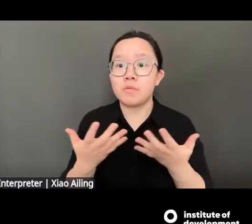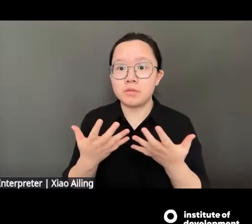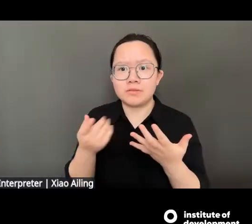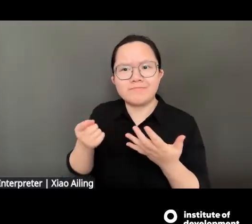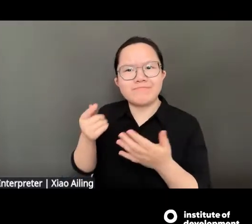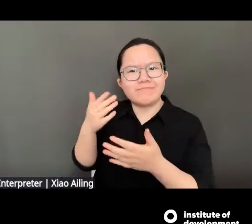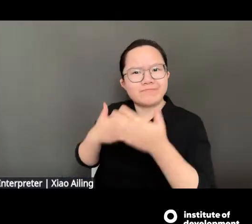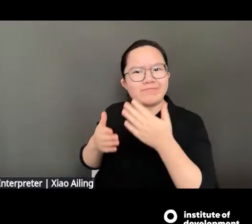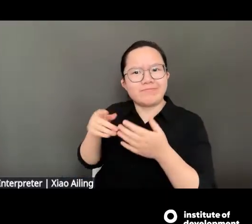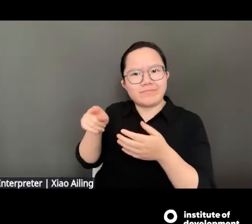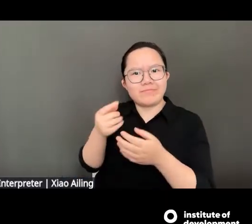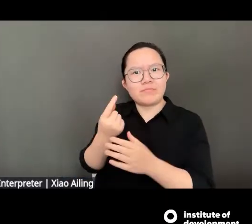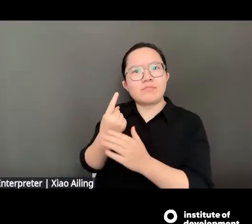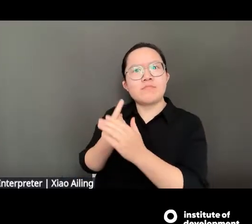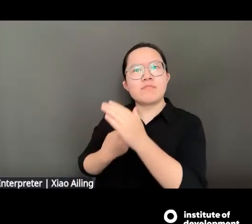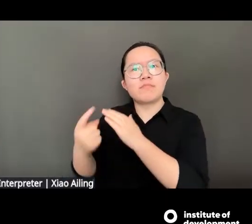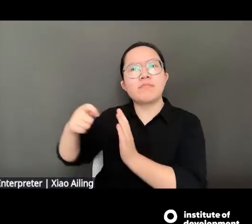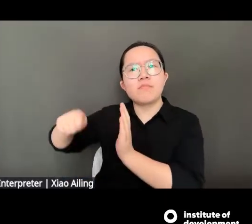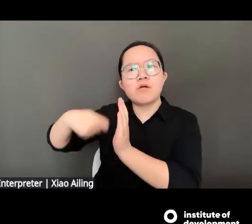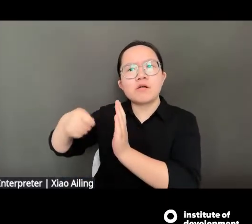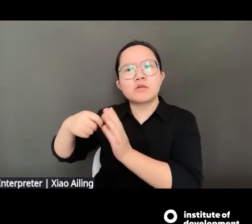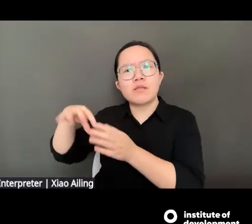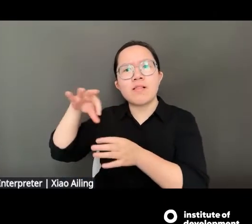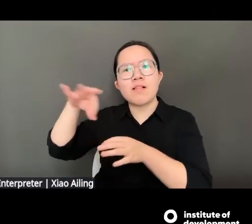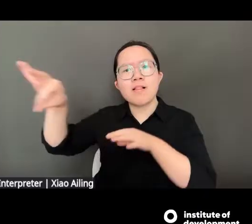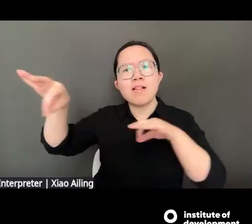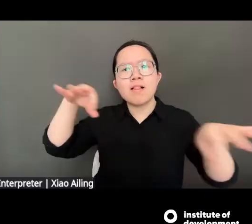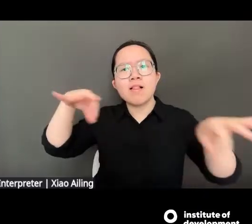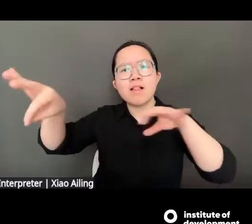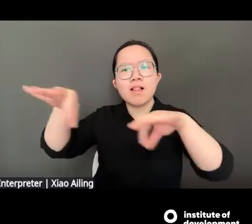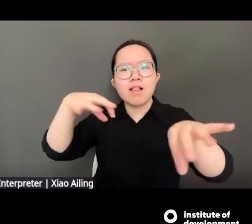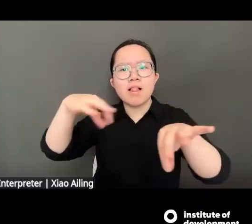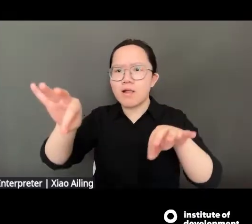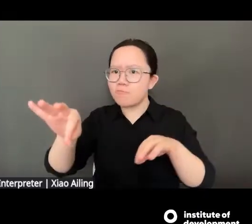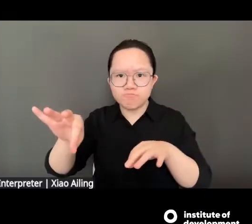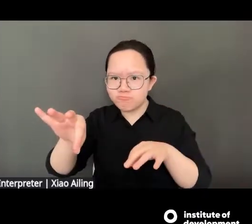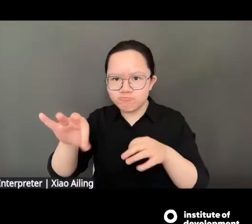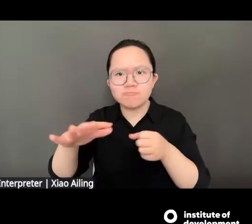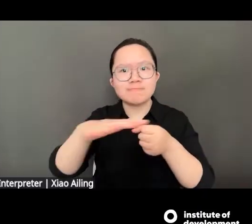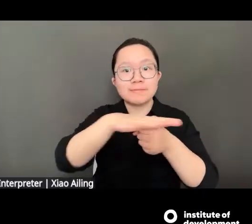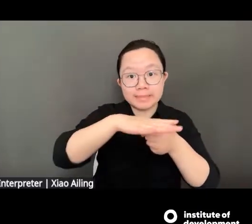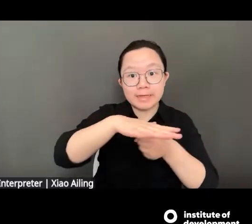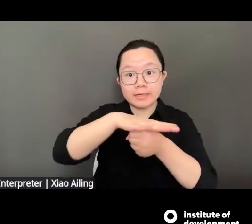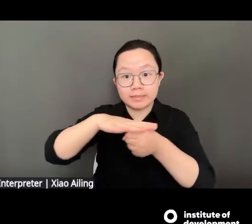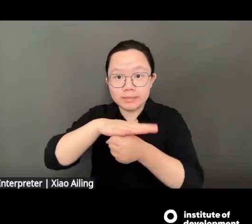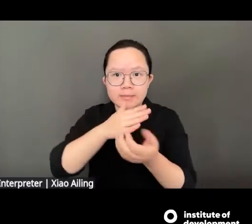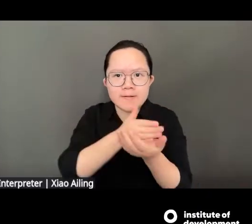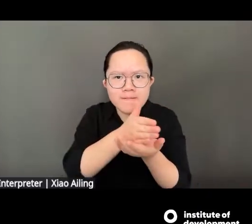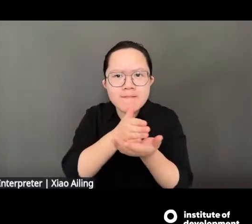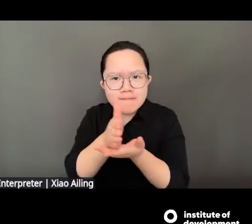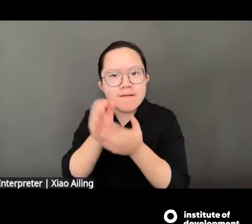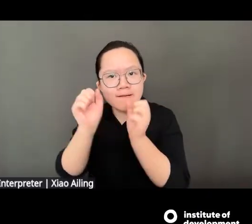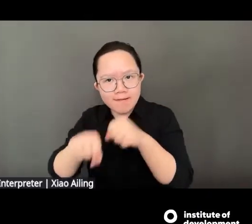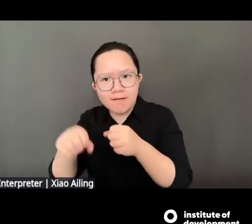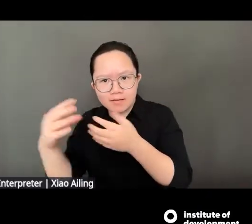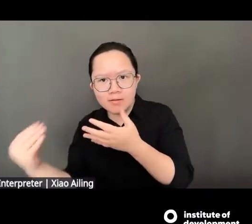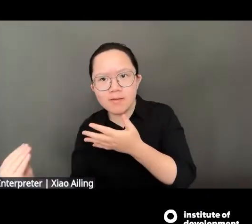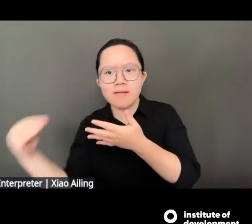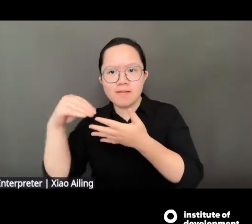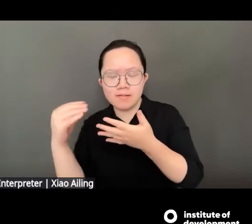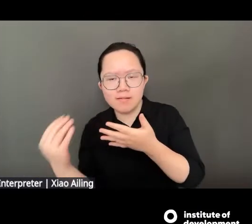disability-focused programs have historically been the spaces where expertise, partnerships, and dedicated funding have been